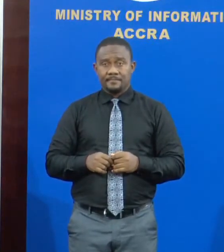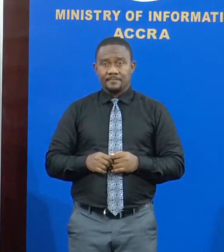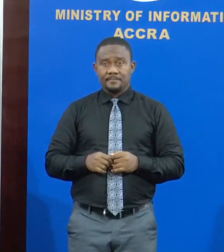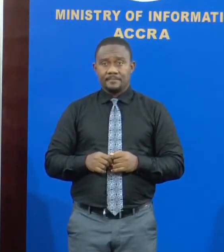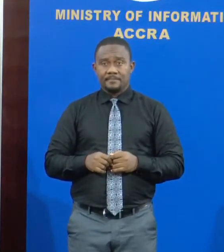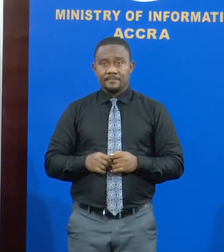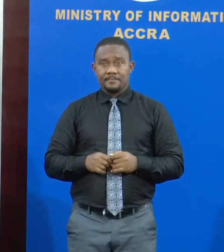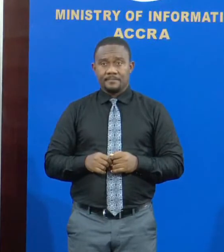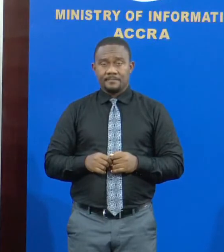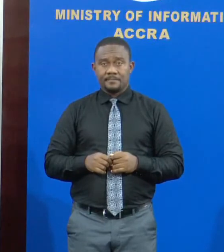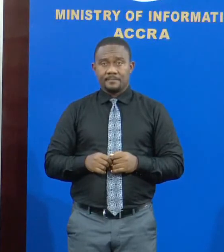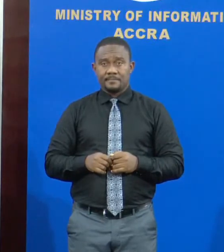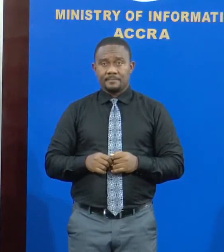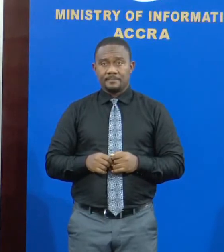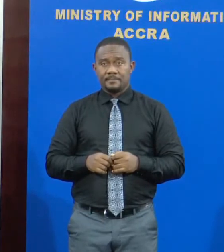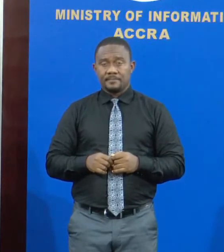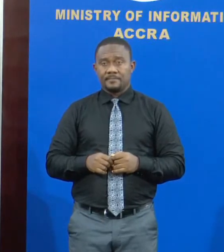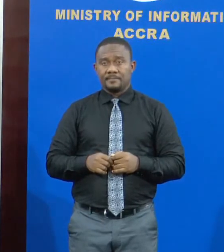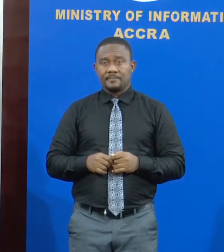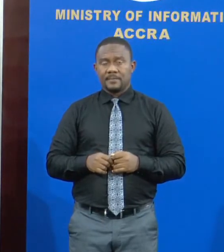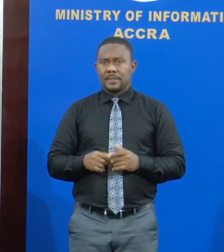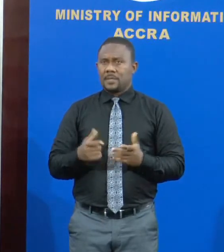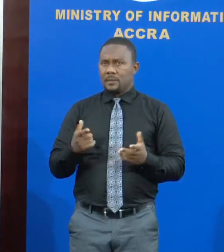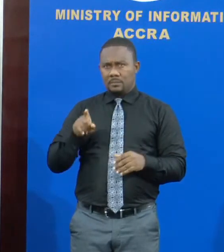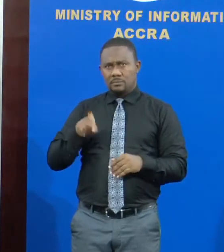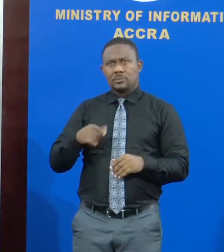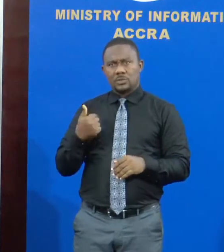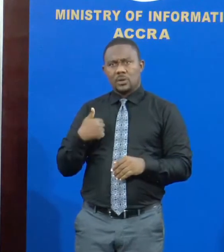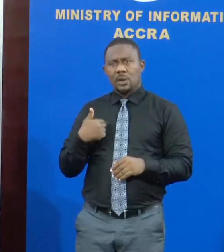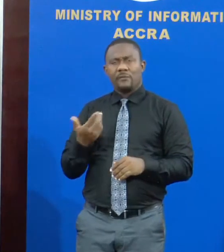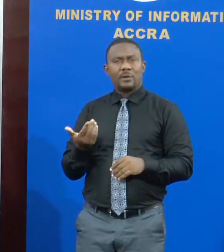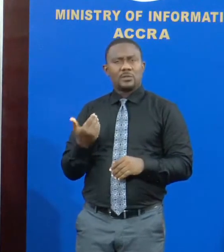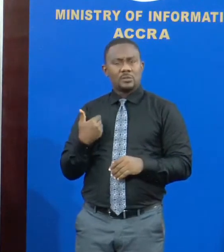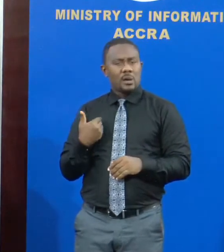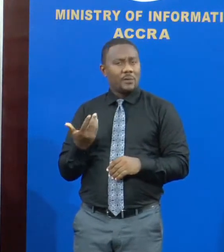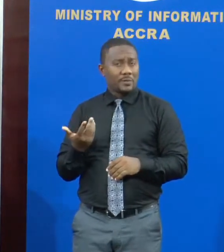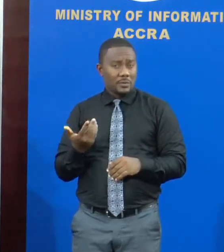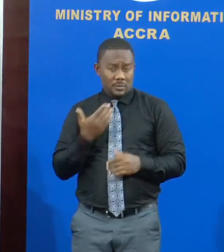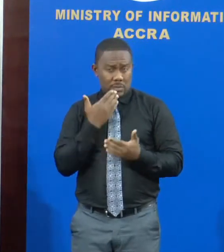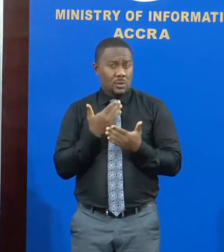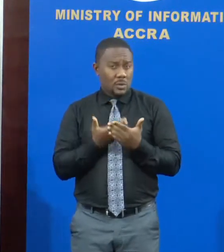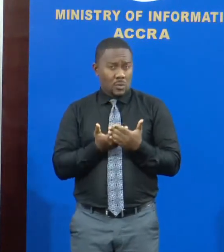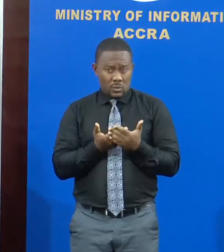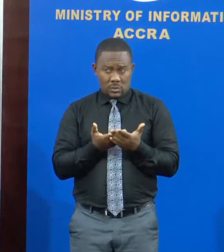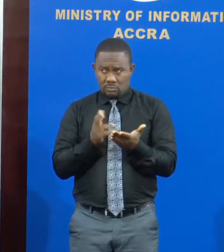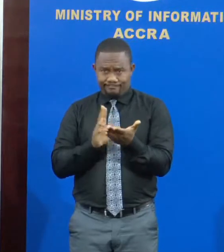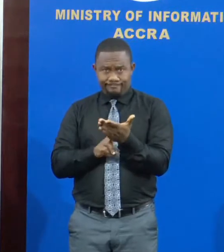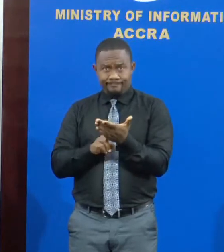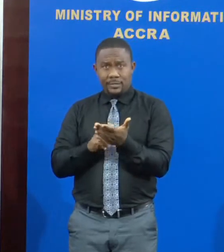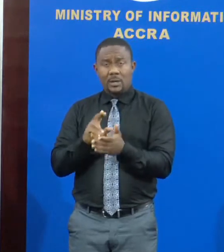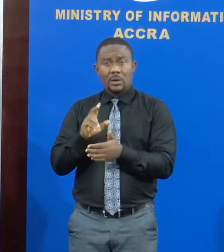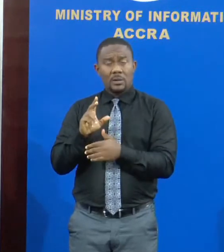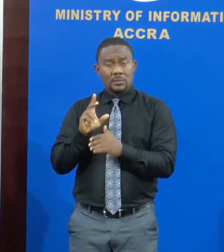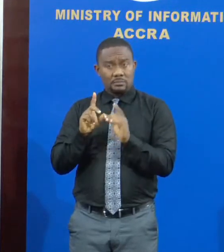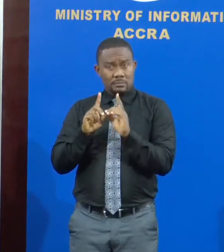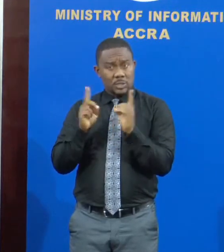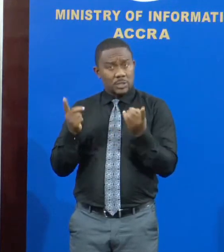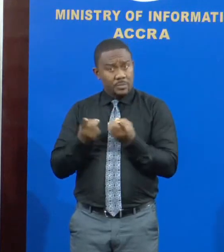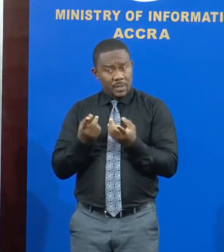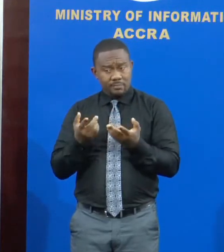we have to have a good records management system which is the